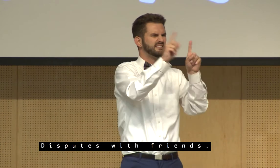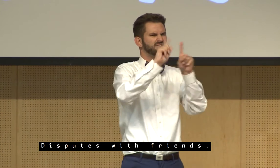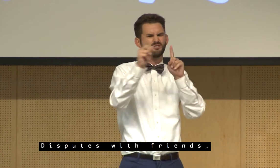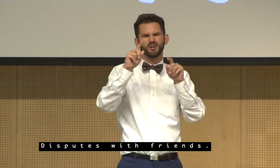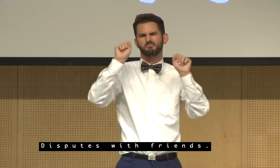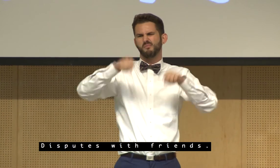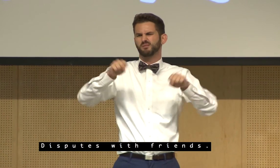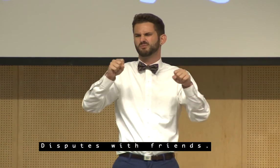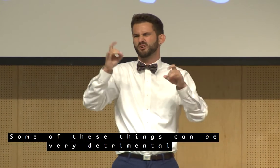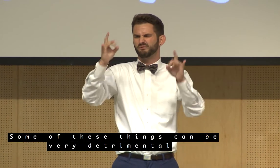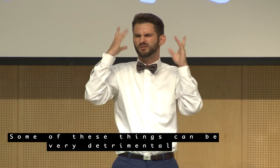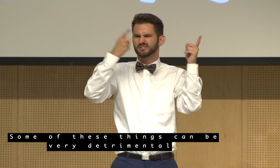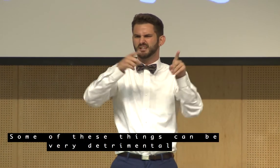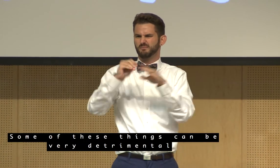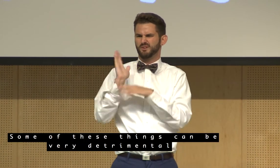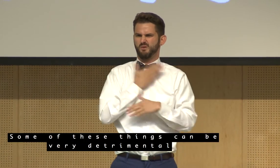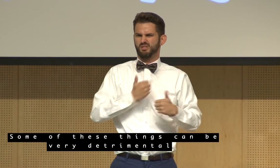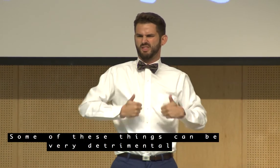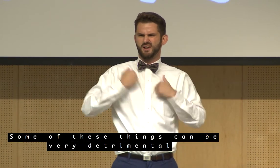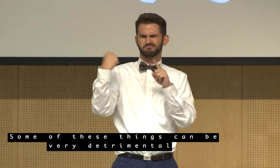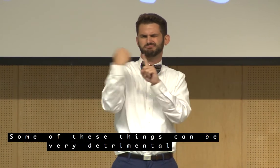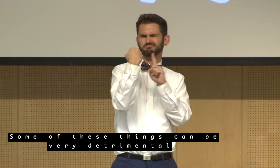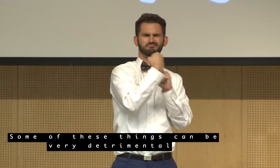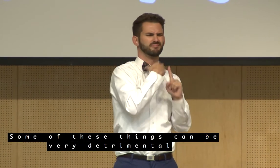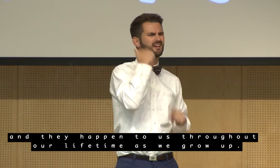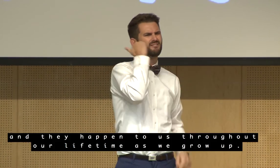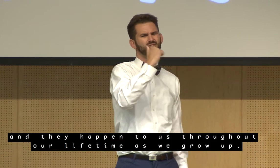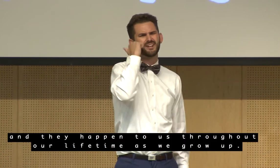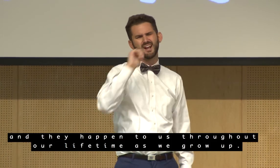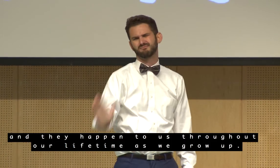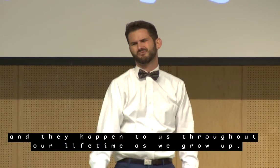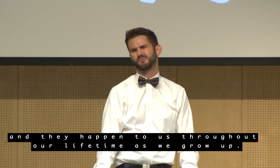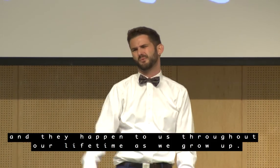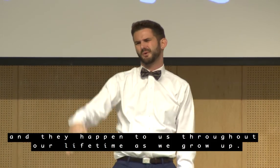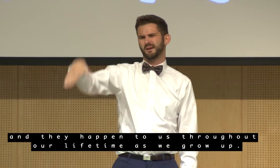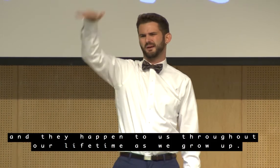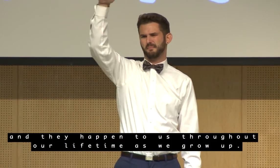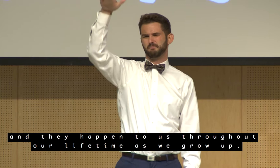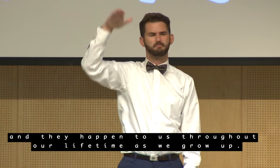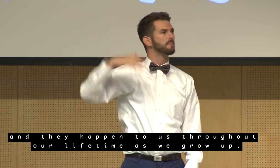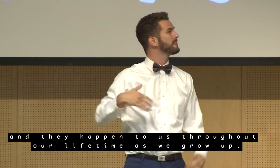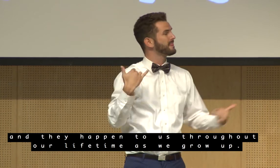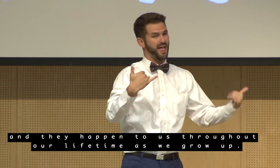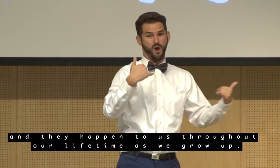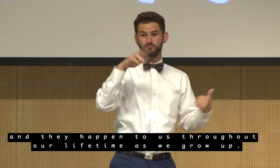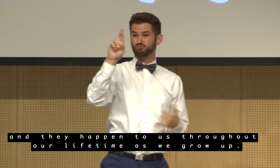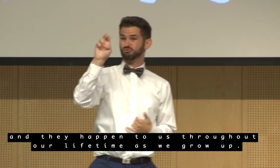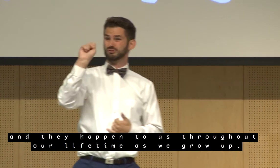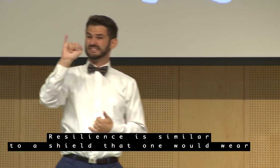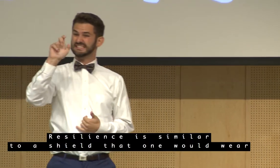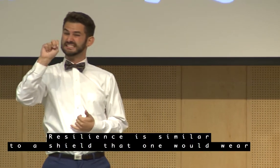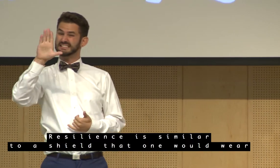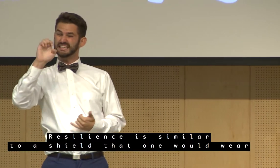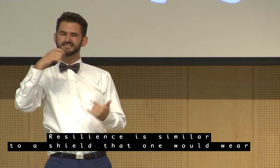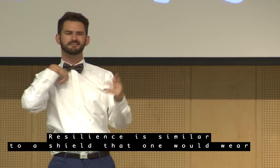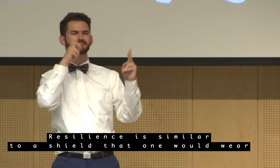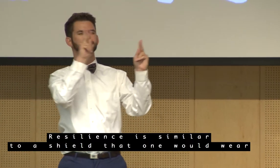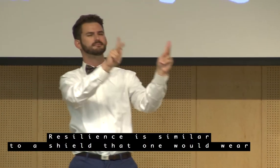with friends. Some of these things can be very detrimental, and they happen to us throughout our lifetime as we grow up. Resilience